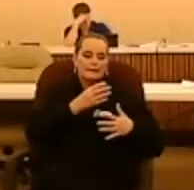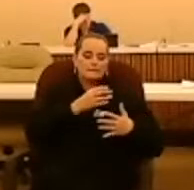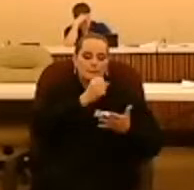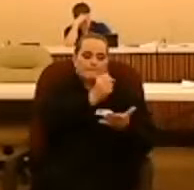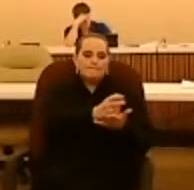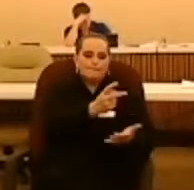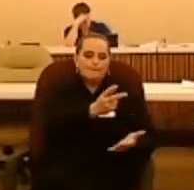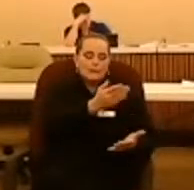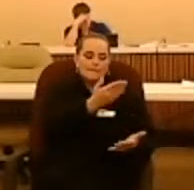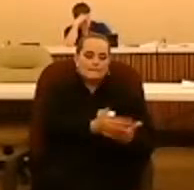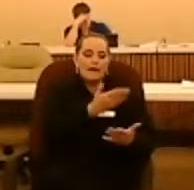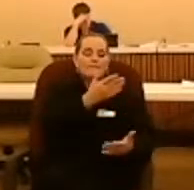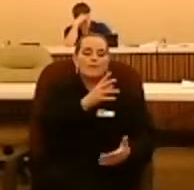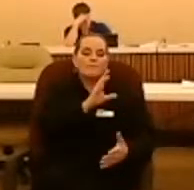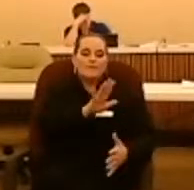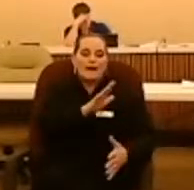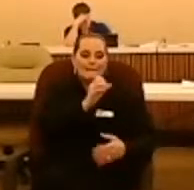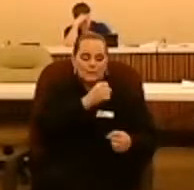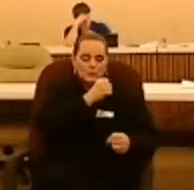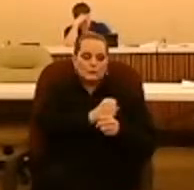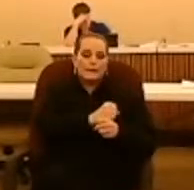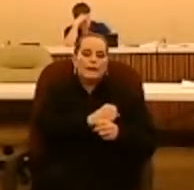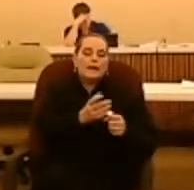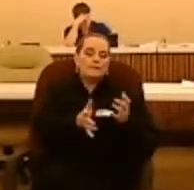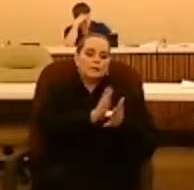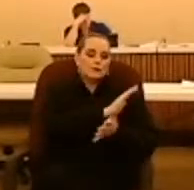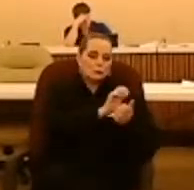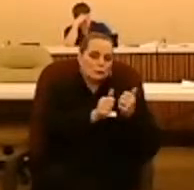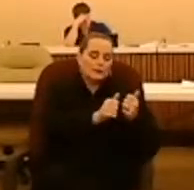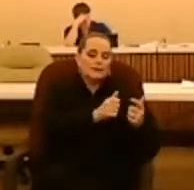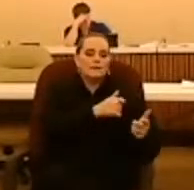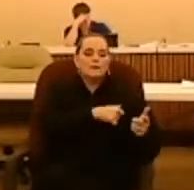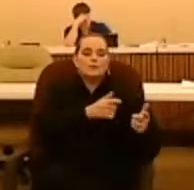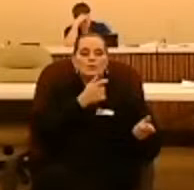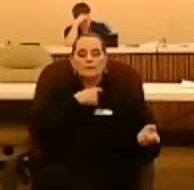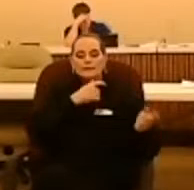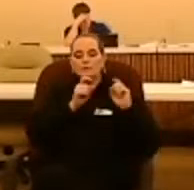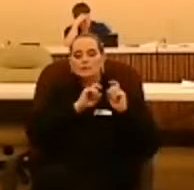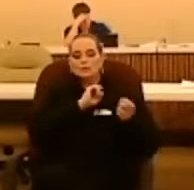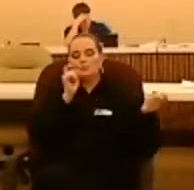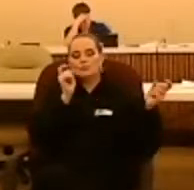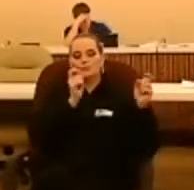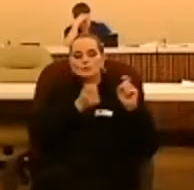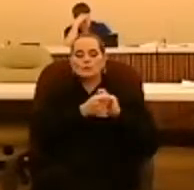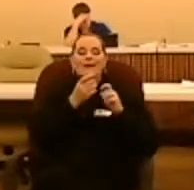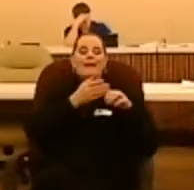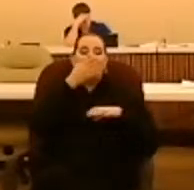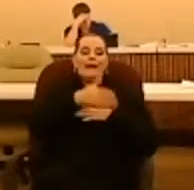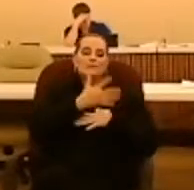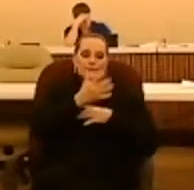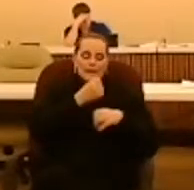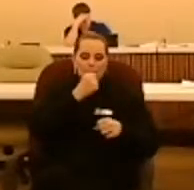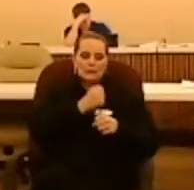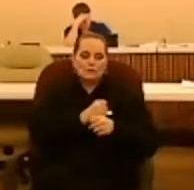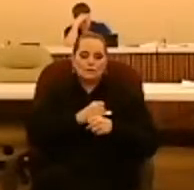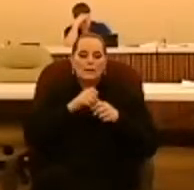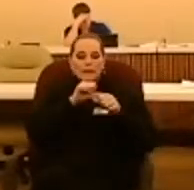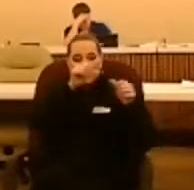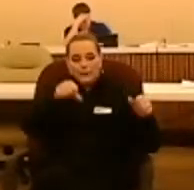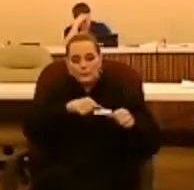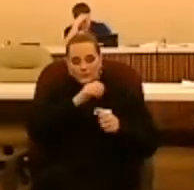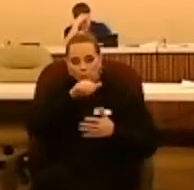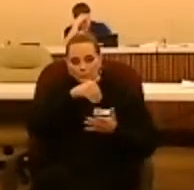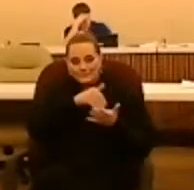if you were going to disturb that wetland, you need to redefine it or relook at it after 5 years. The areas that were in the center